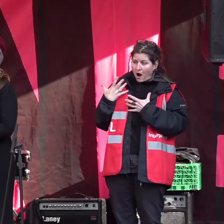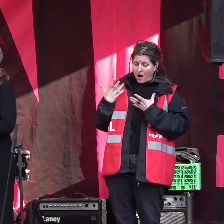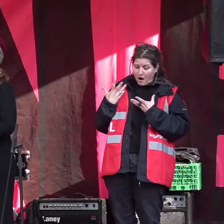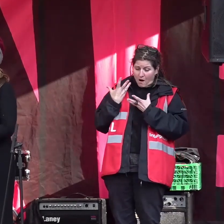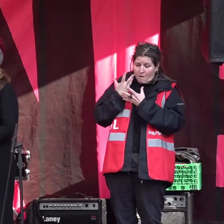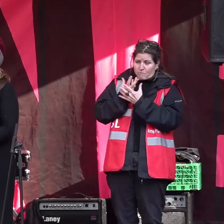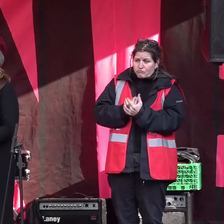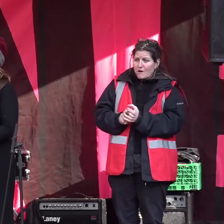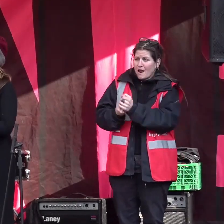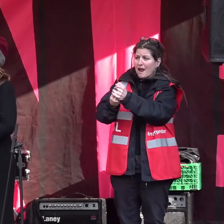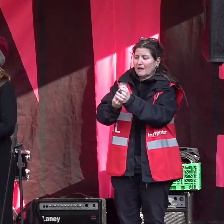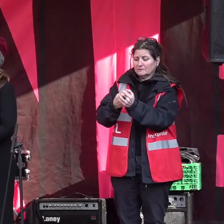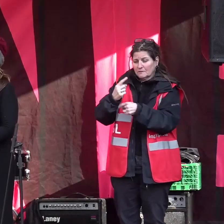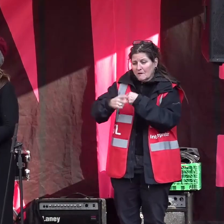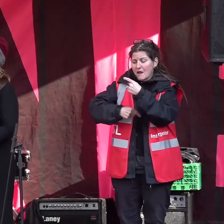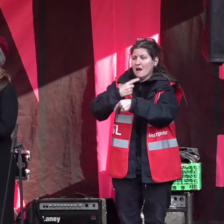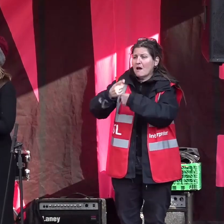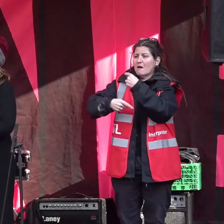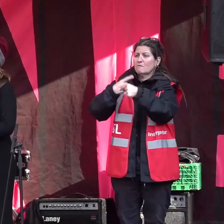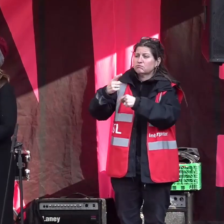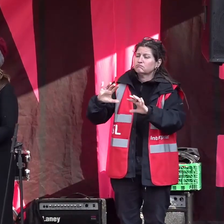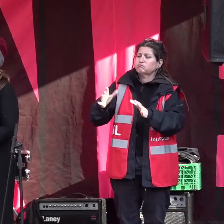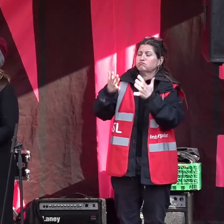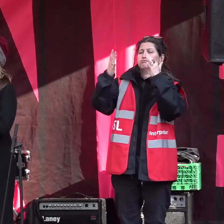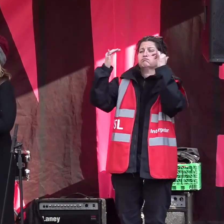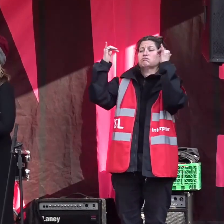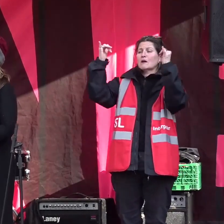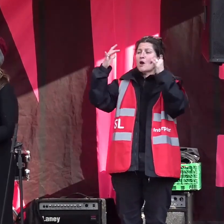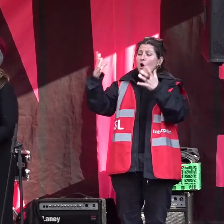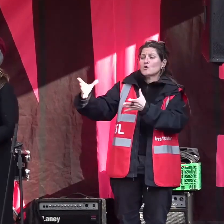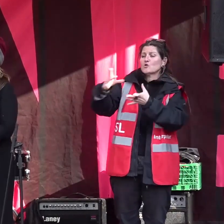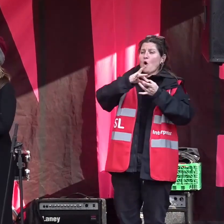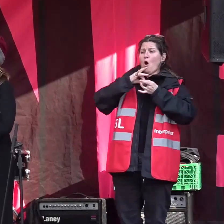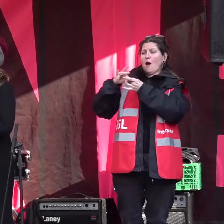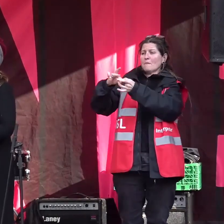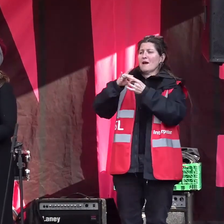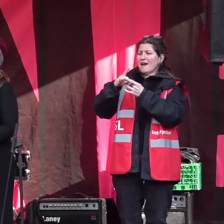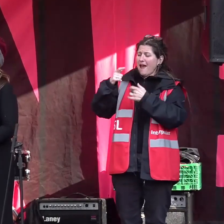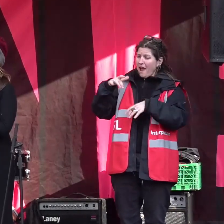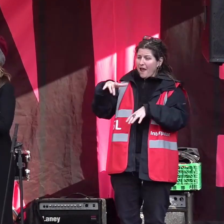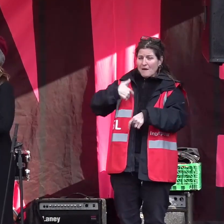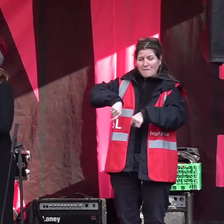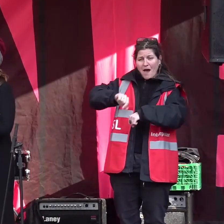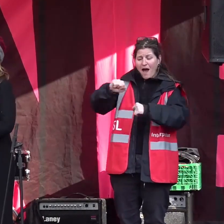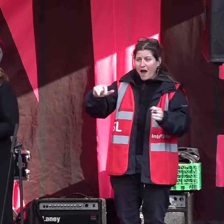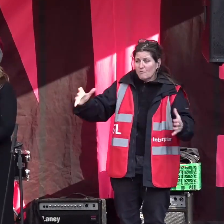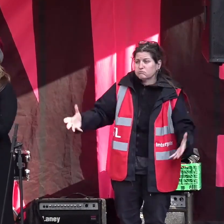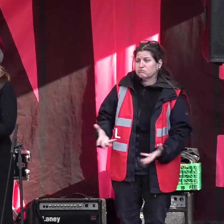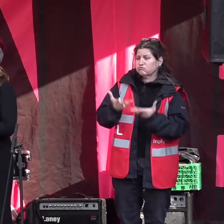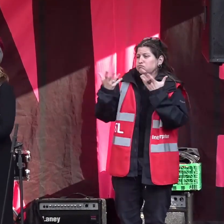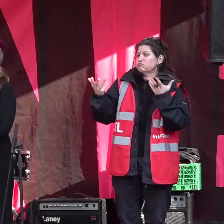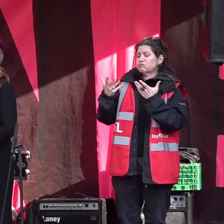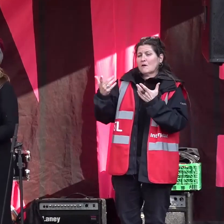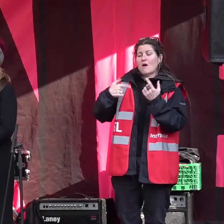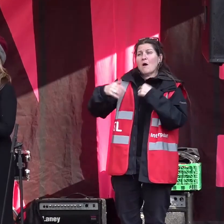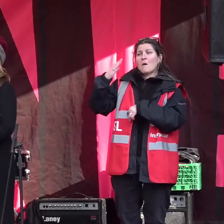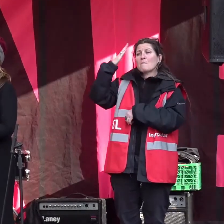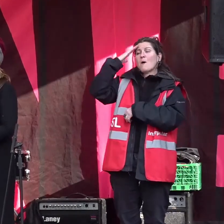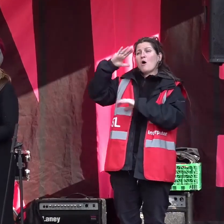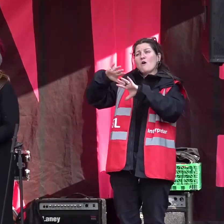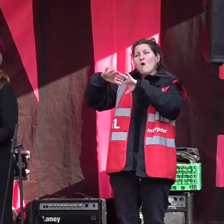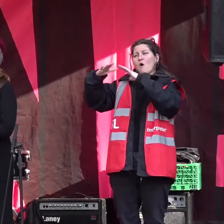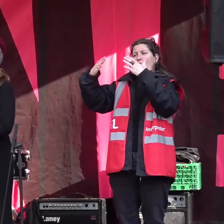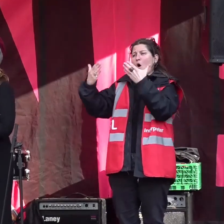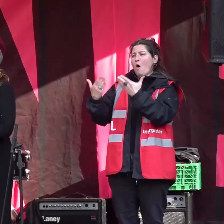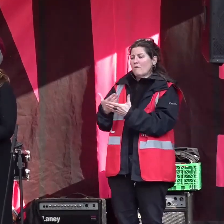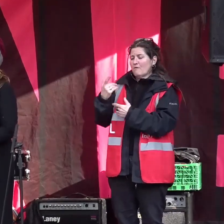the invitation. Join me now in my invocation. Mother Earth,